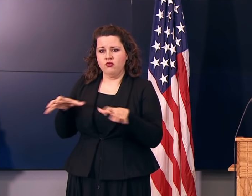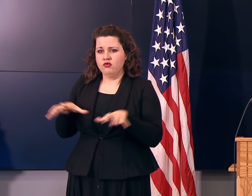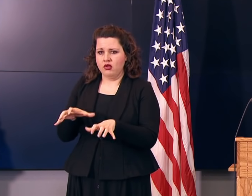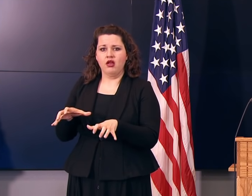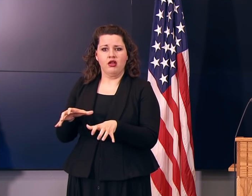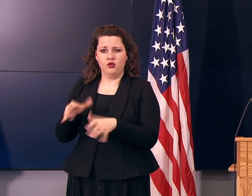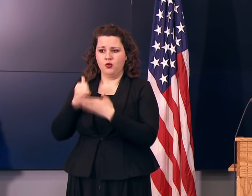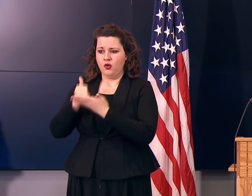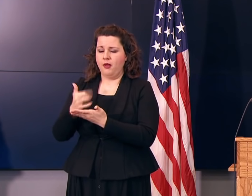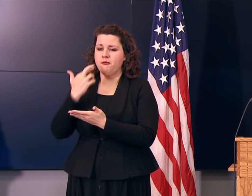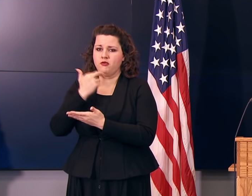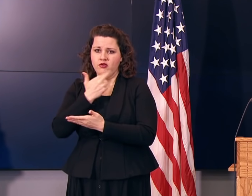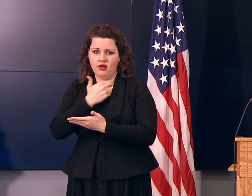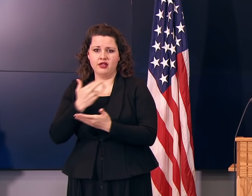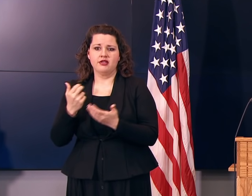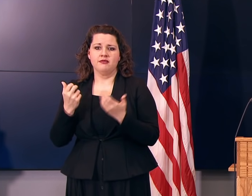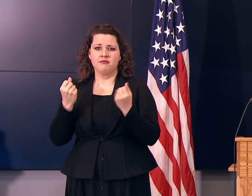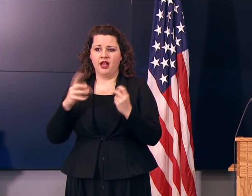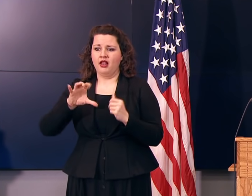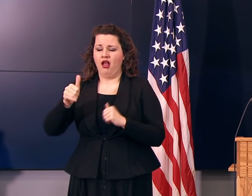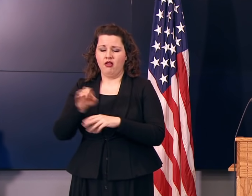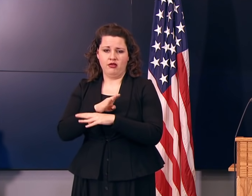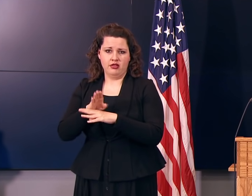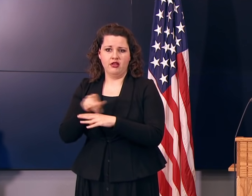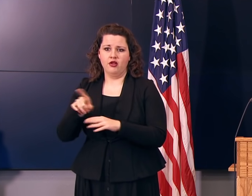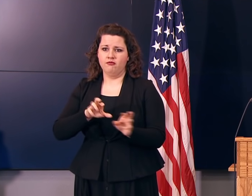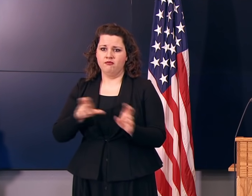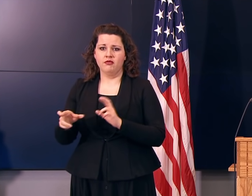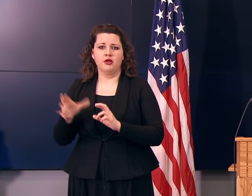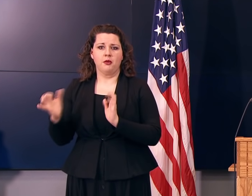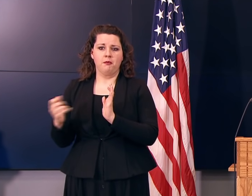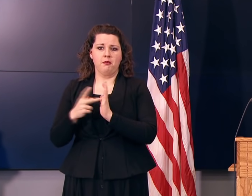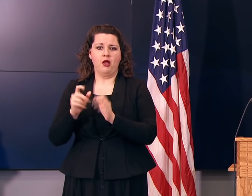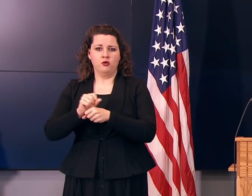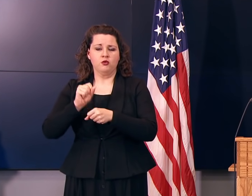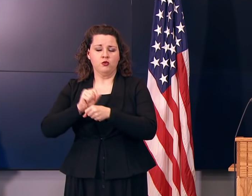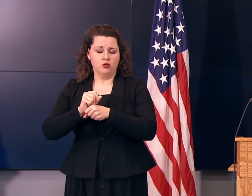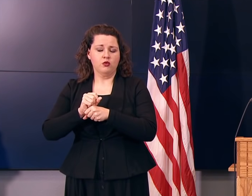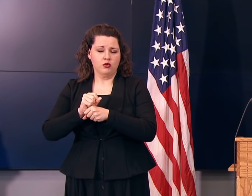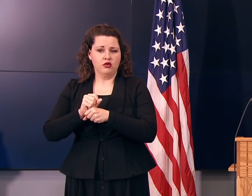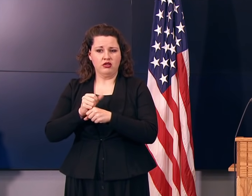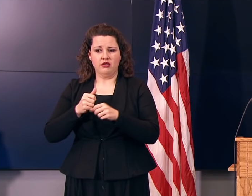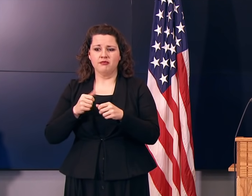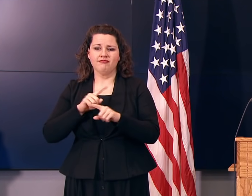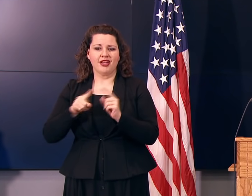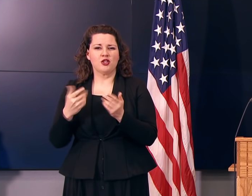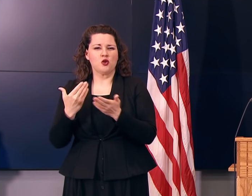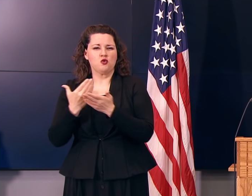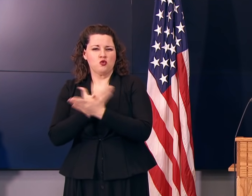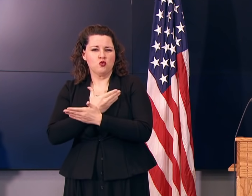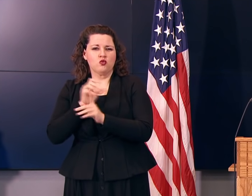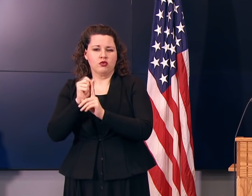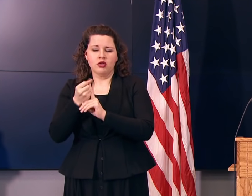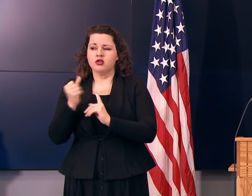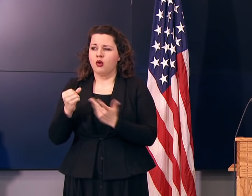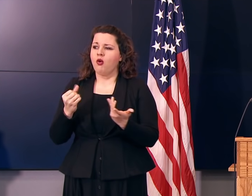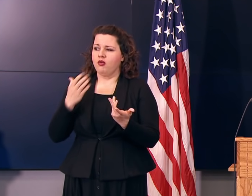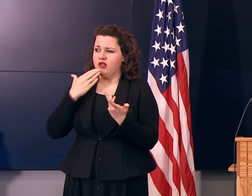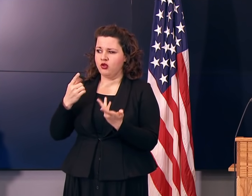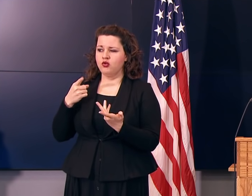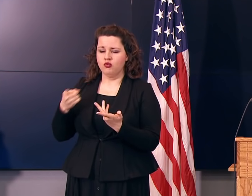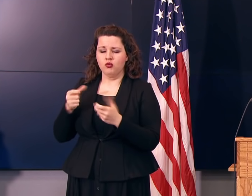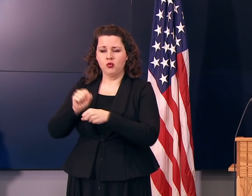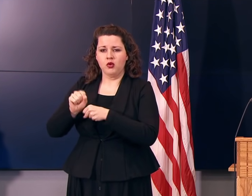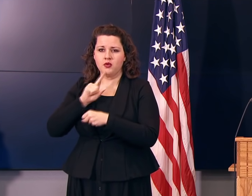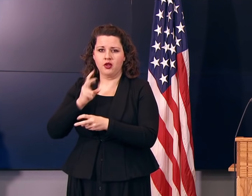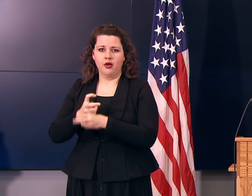really restaurants and many other businesses to prepare for returning to work under these new and different circumstances. So thank you for your efforts in that. I